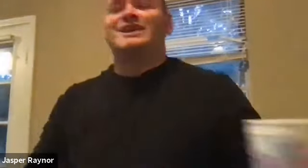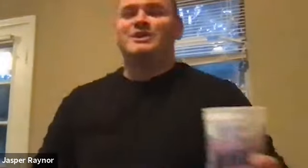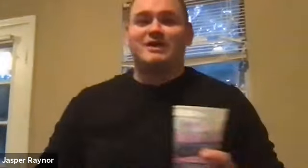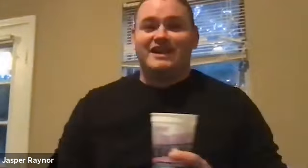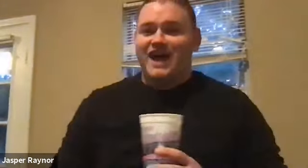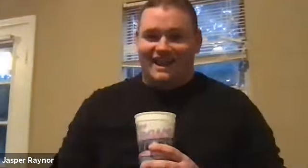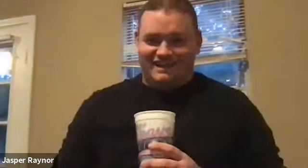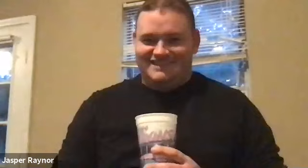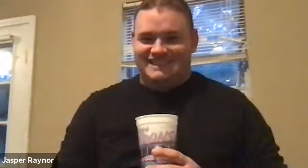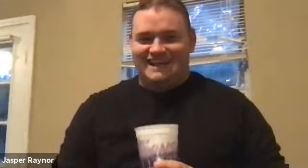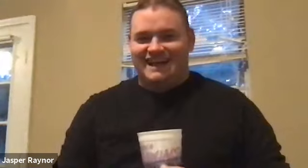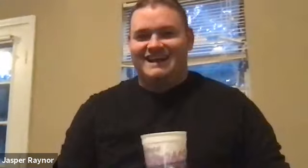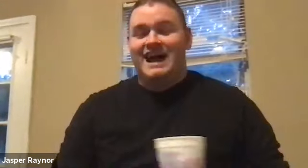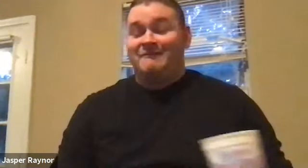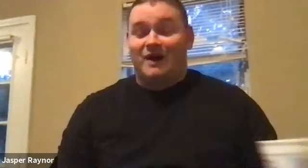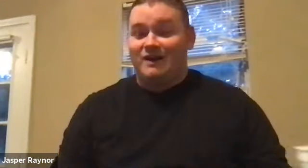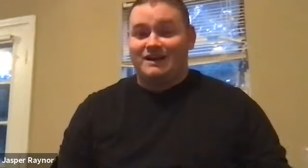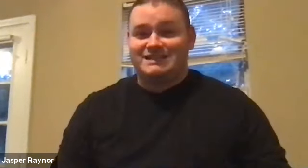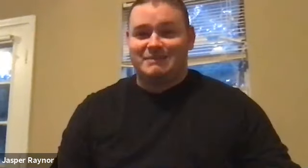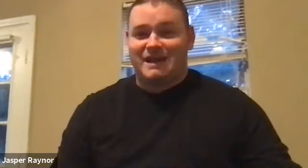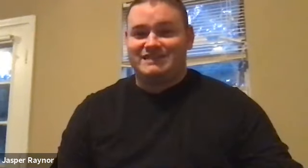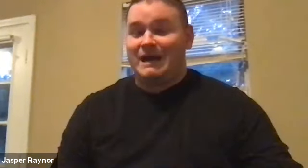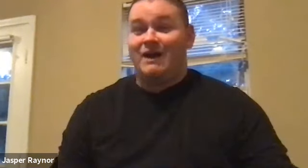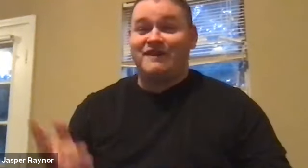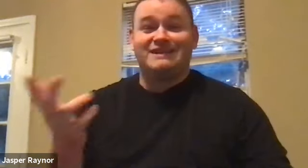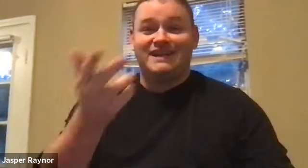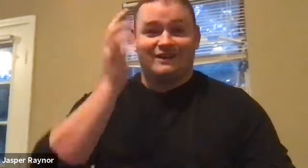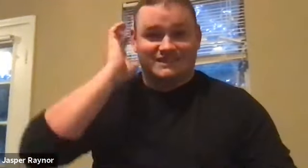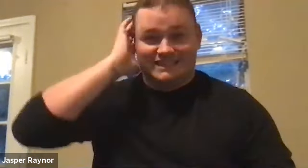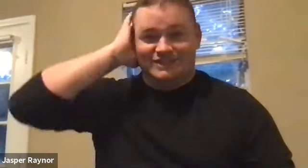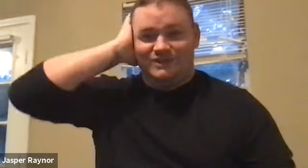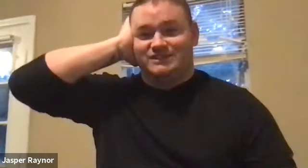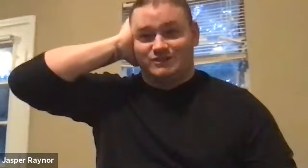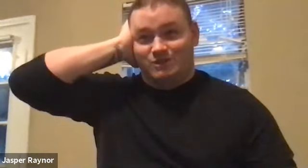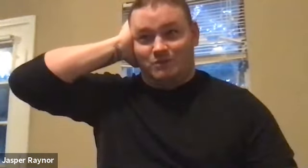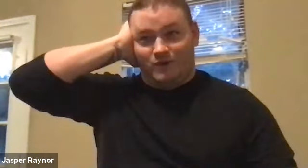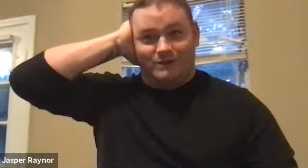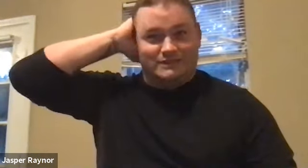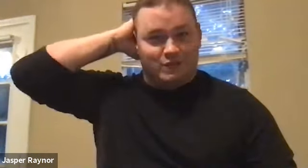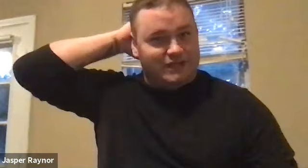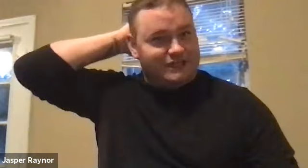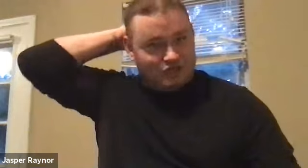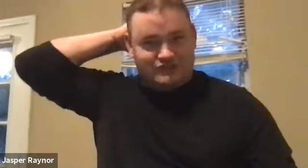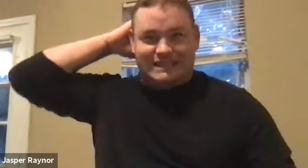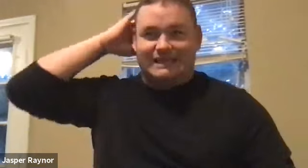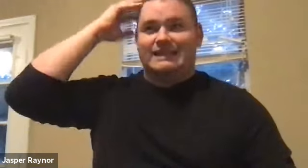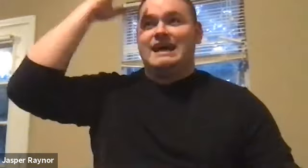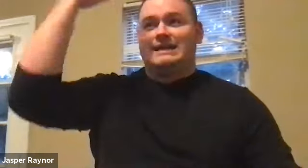You would not love to see that. I'm falling asleep half the time. I'll find the video and send it to you because there was at one point I was interpreting in church because I had a